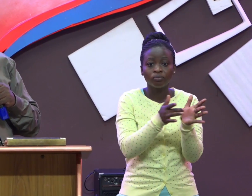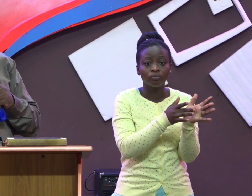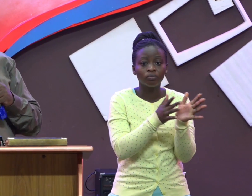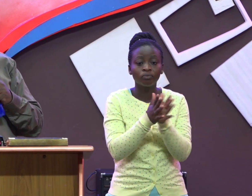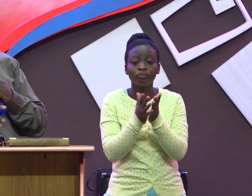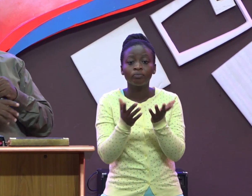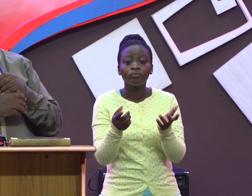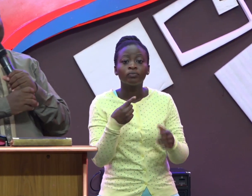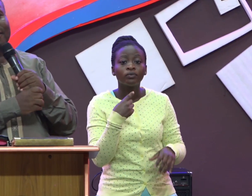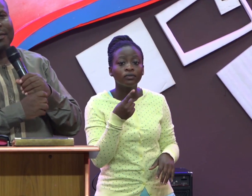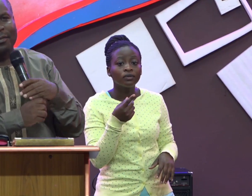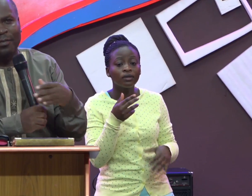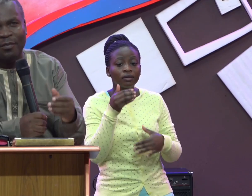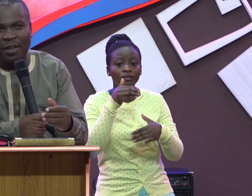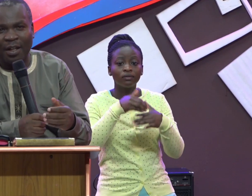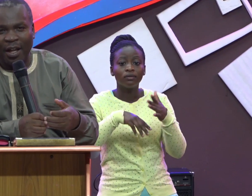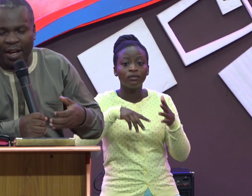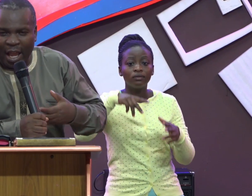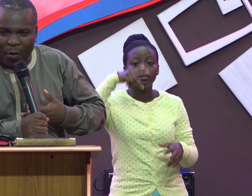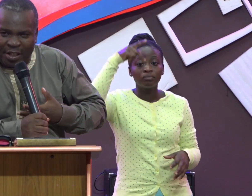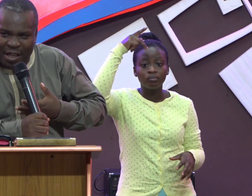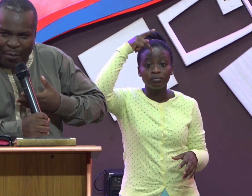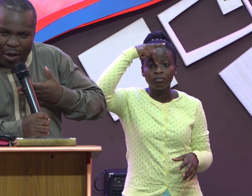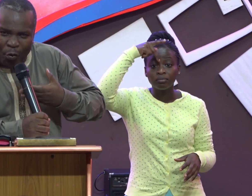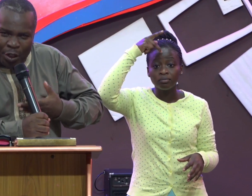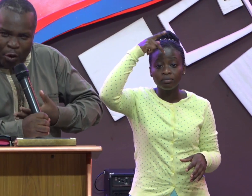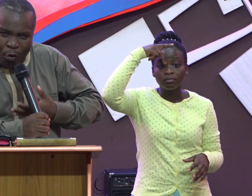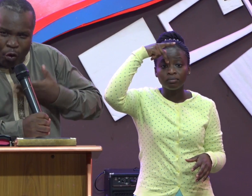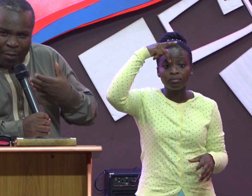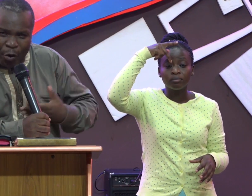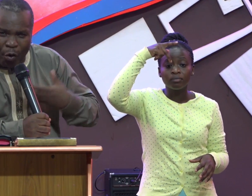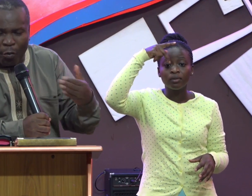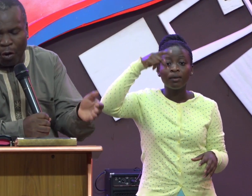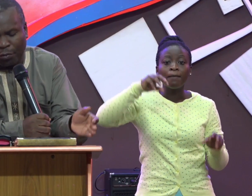your own understanding. But always